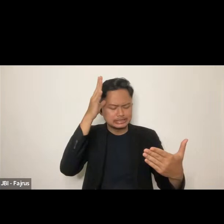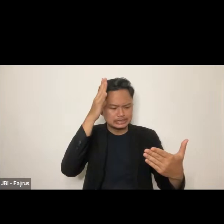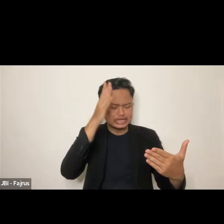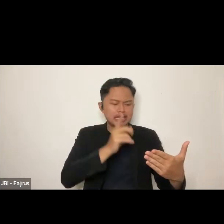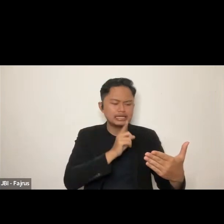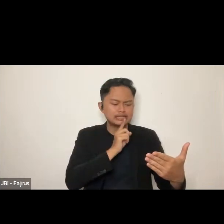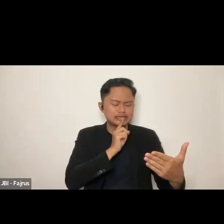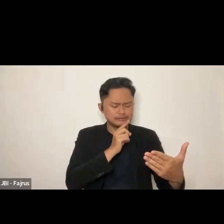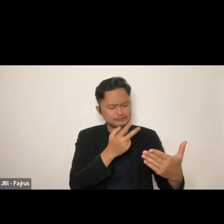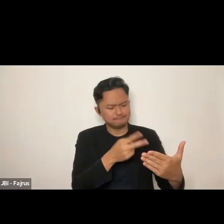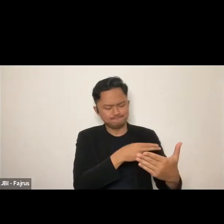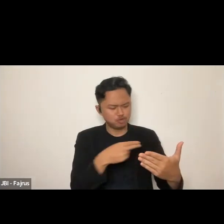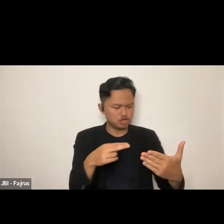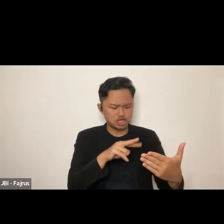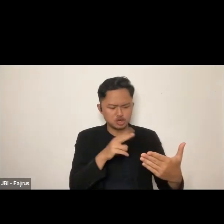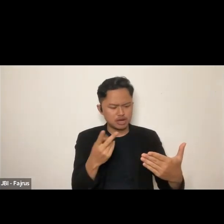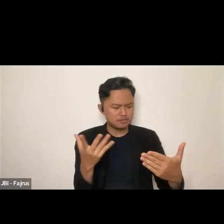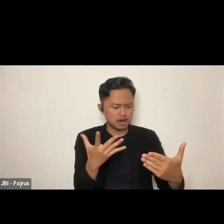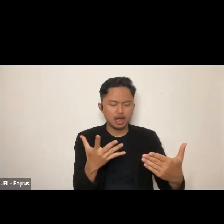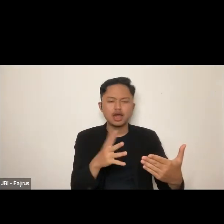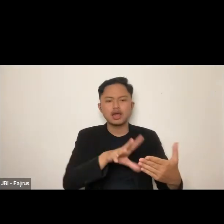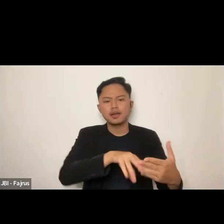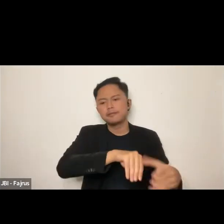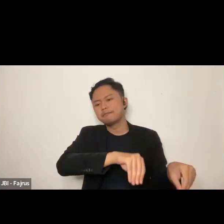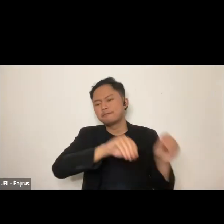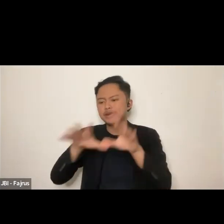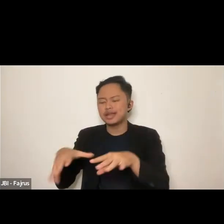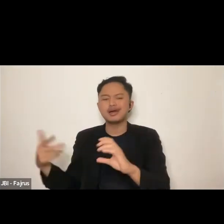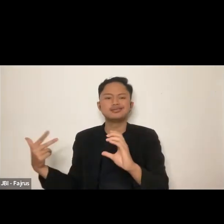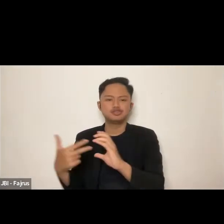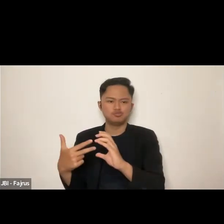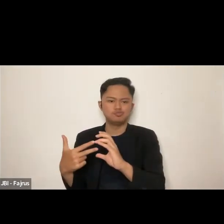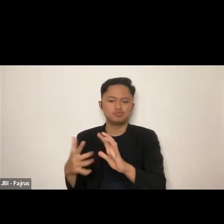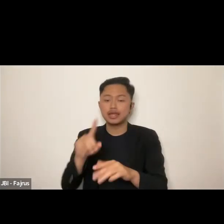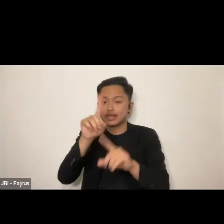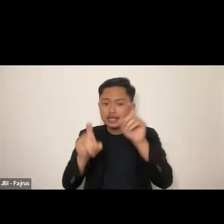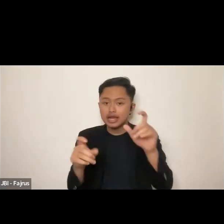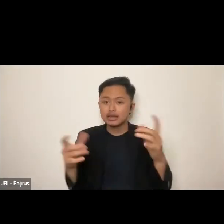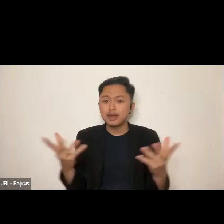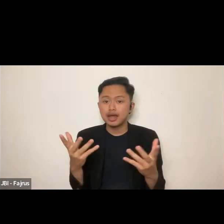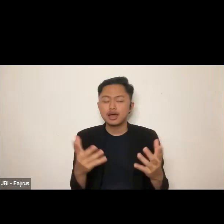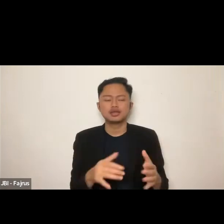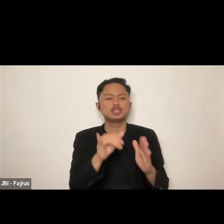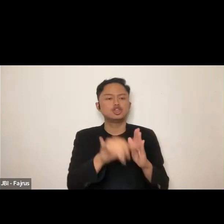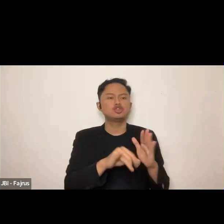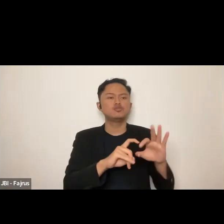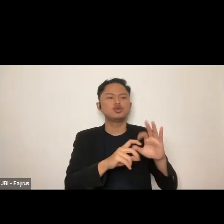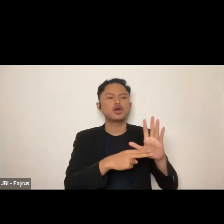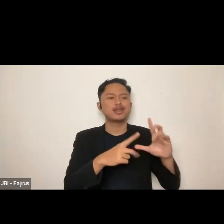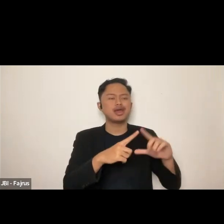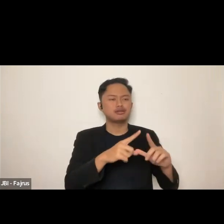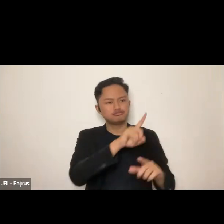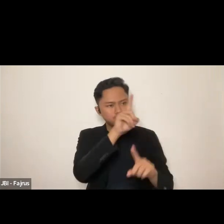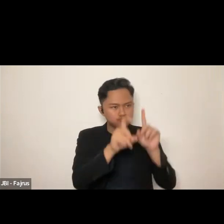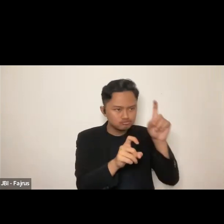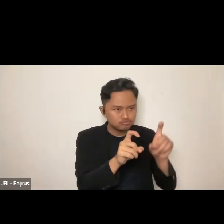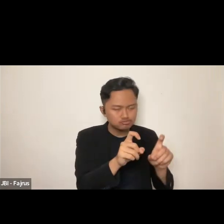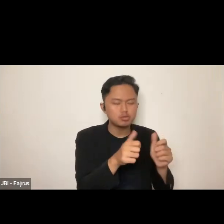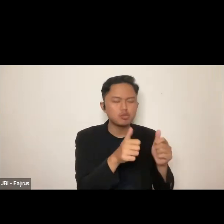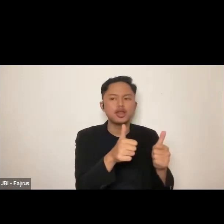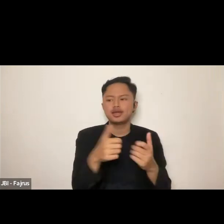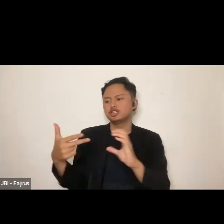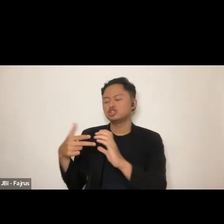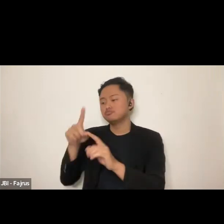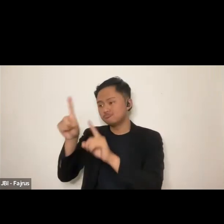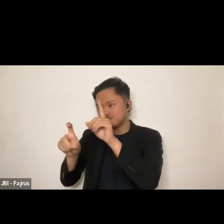comments on YouTube or via Q&A in Zoom. All right, next